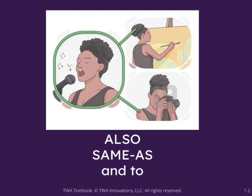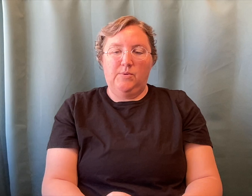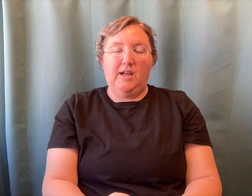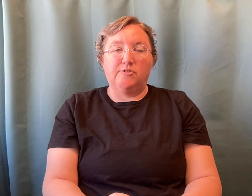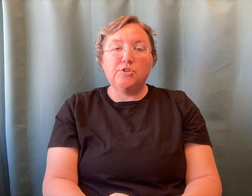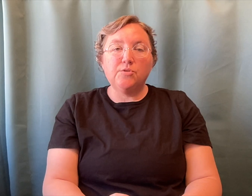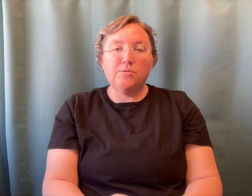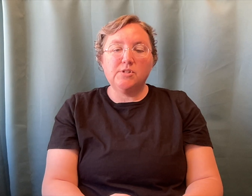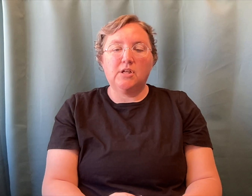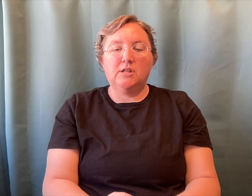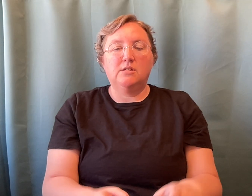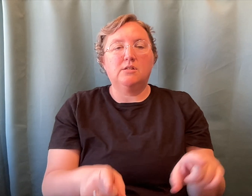We have two new signs.